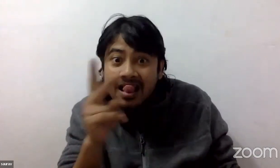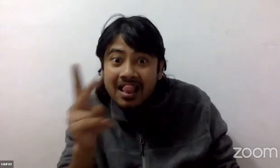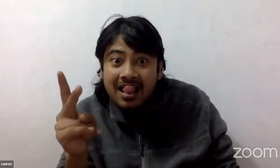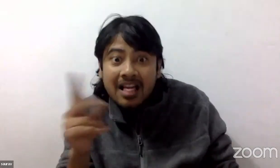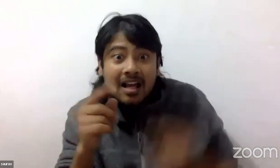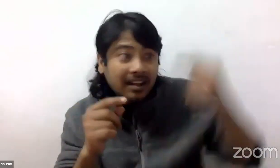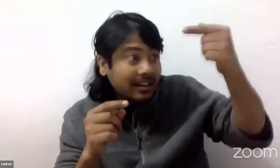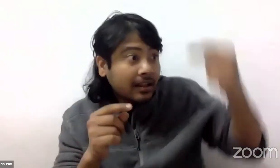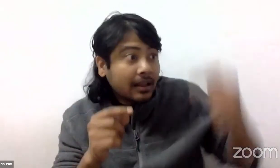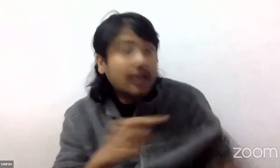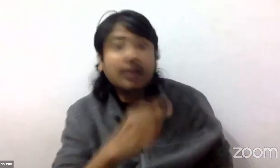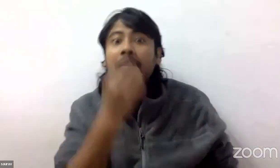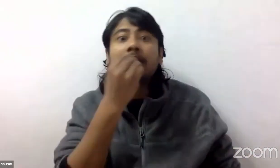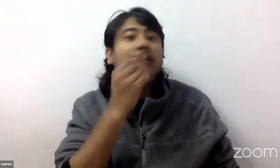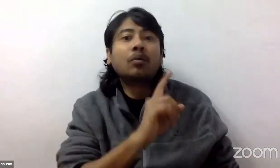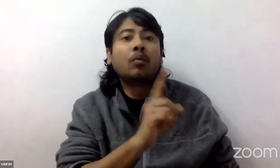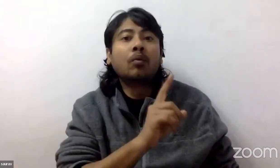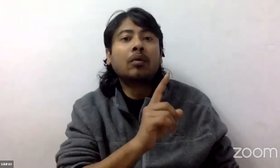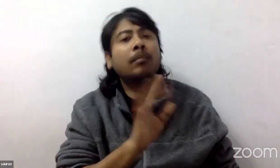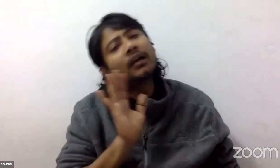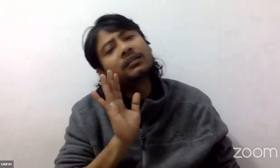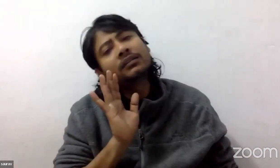be a feast. It can be a party on Ekadashi actually.